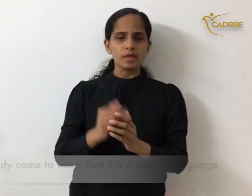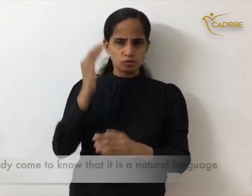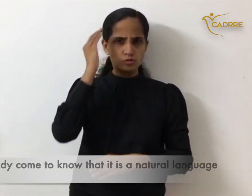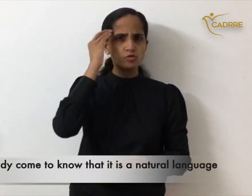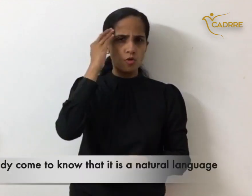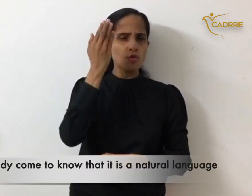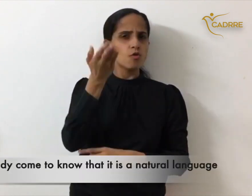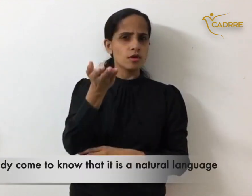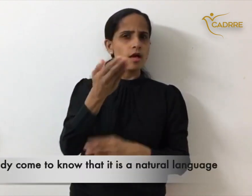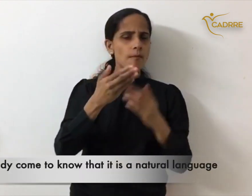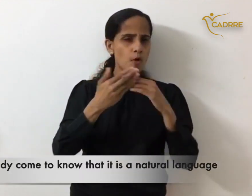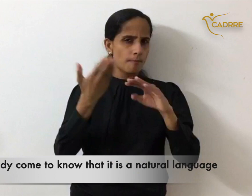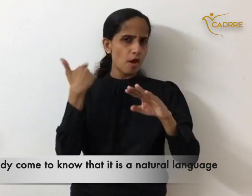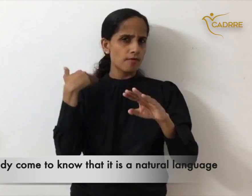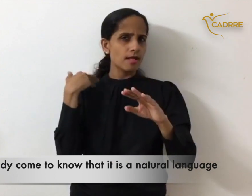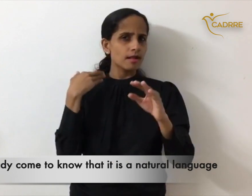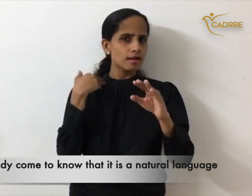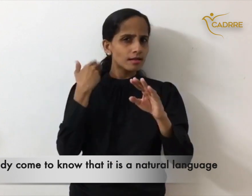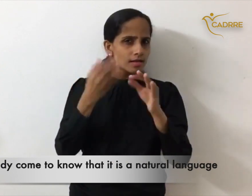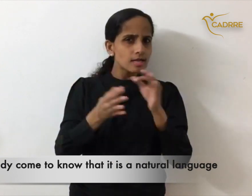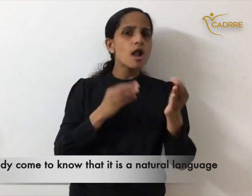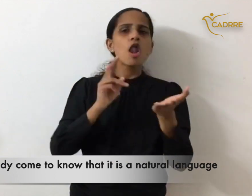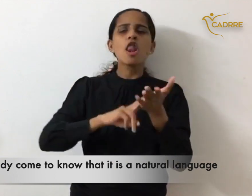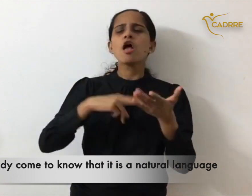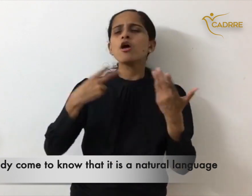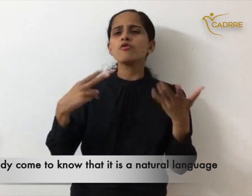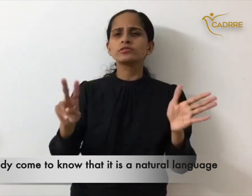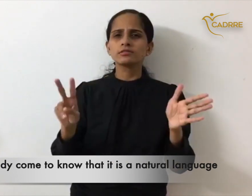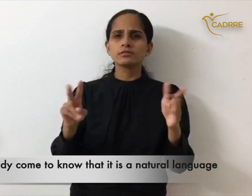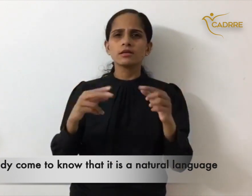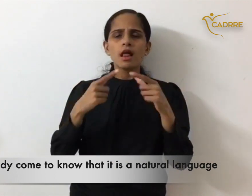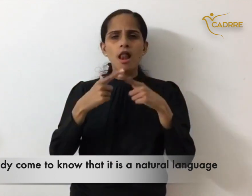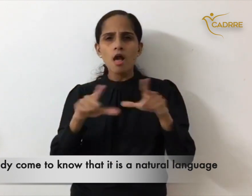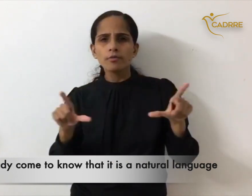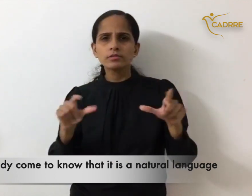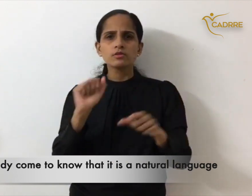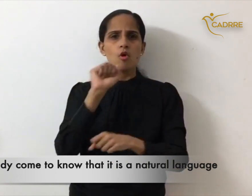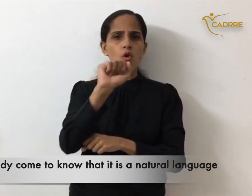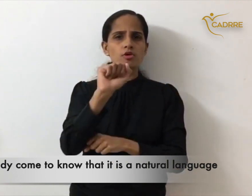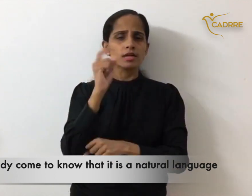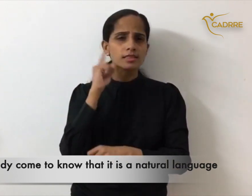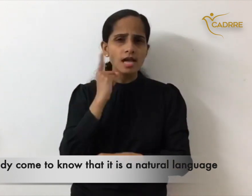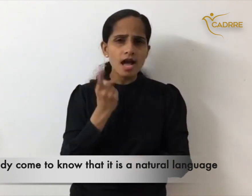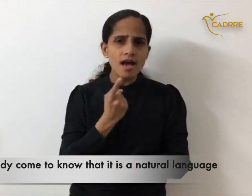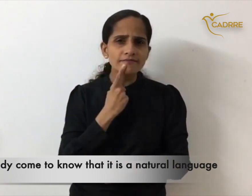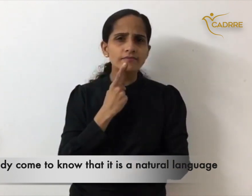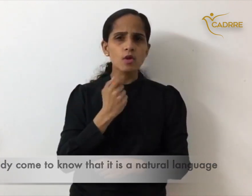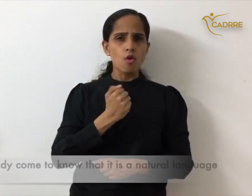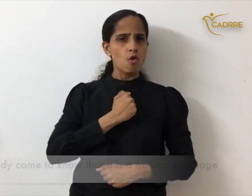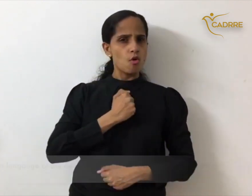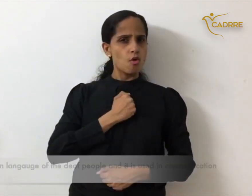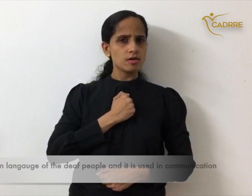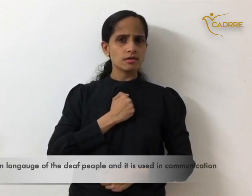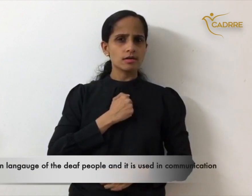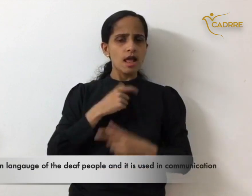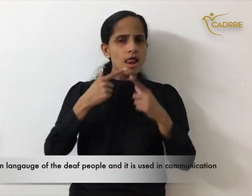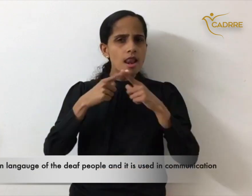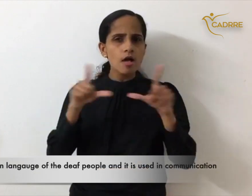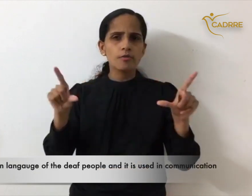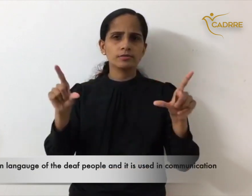You've already come to know that it is a natural language and it is the very own language of the